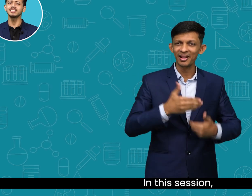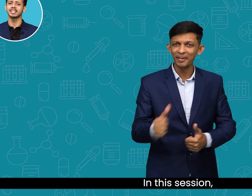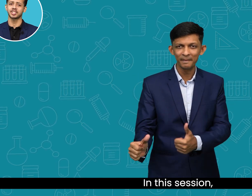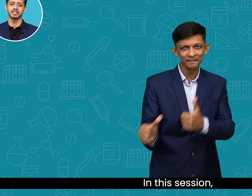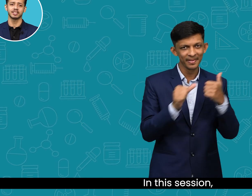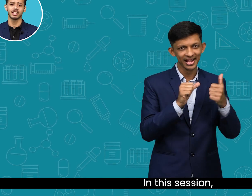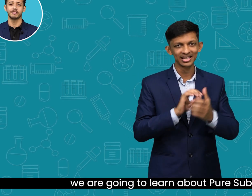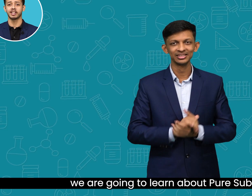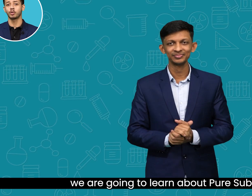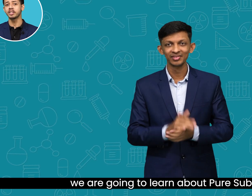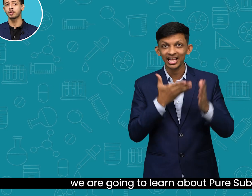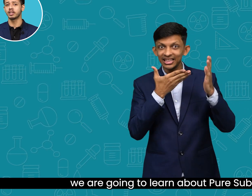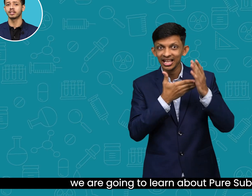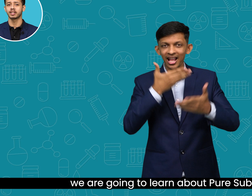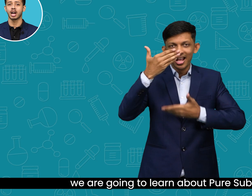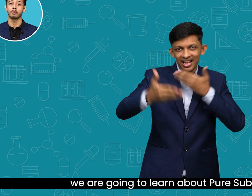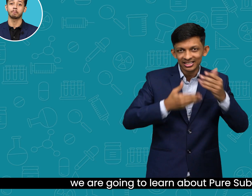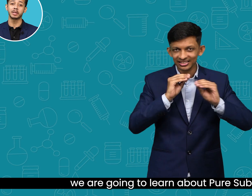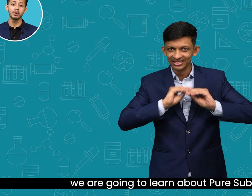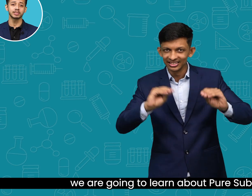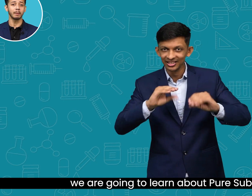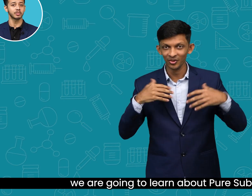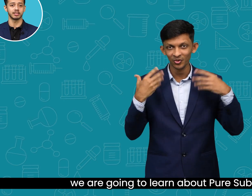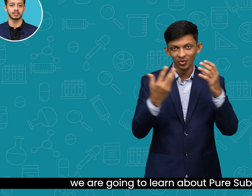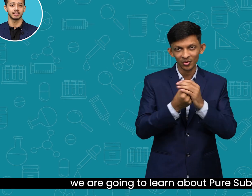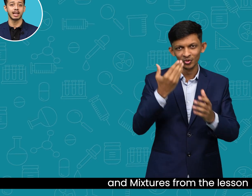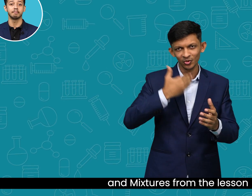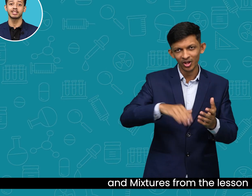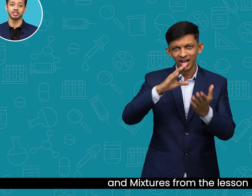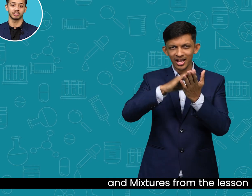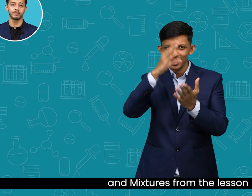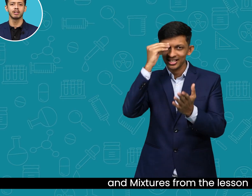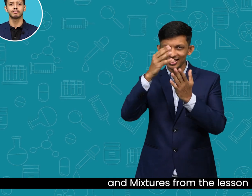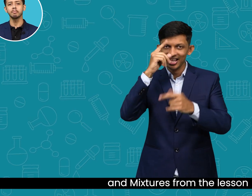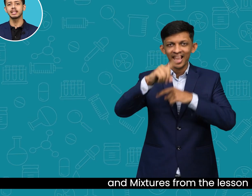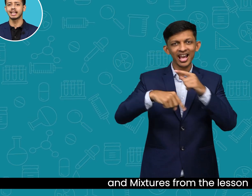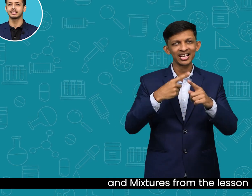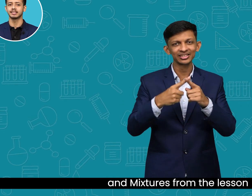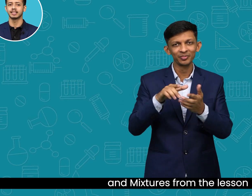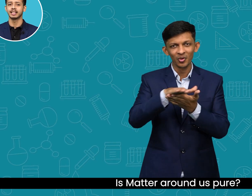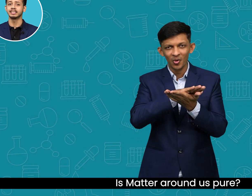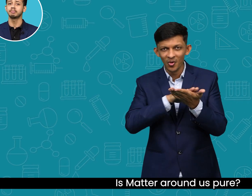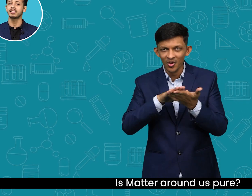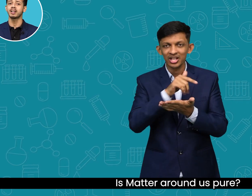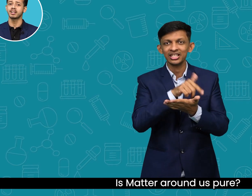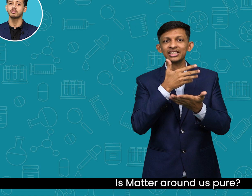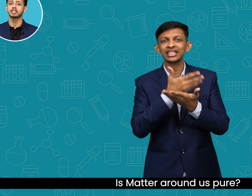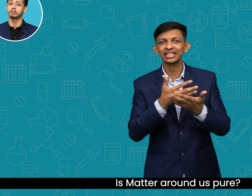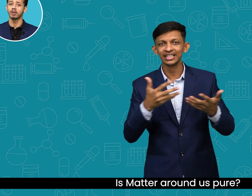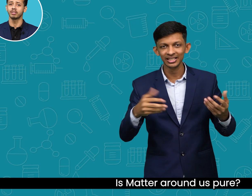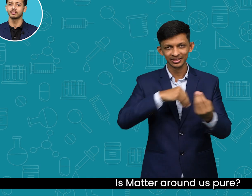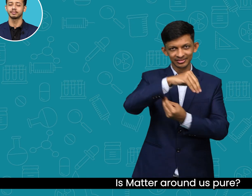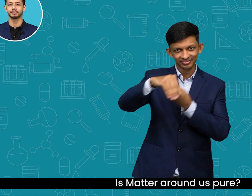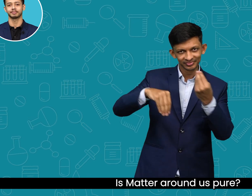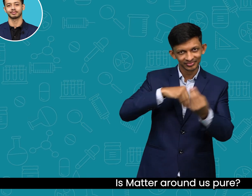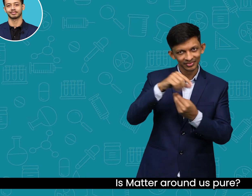In this session, we are going to learn about pure substance and mixtures from the lesson Is Matter Around Us